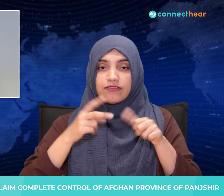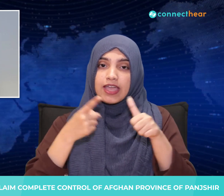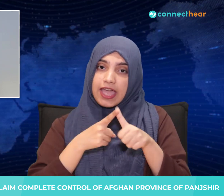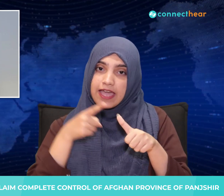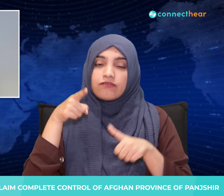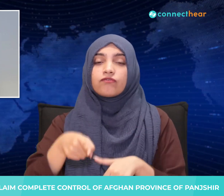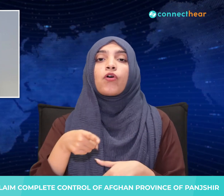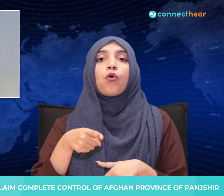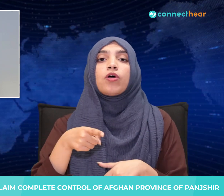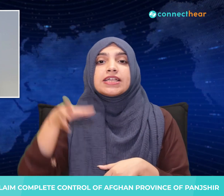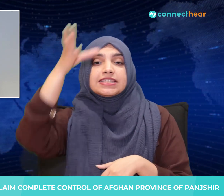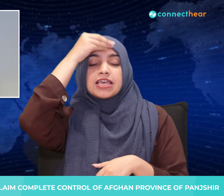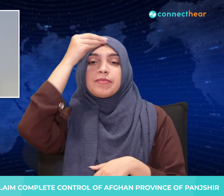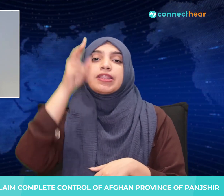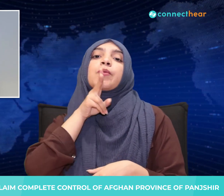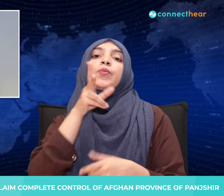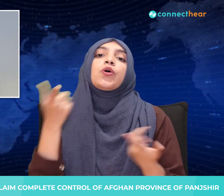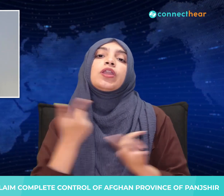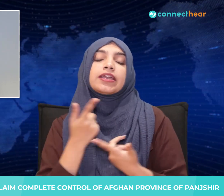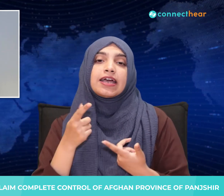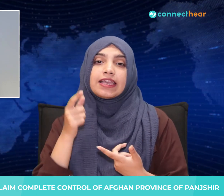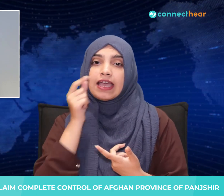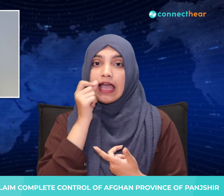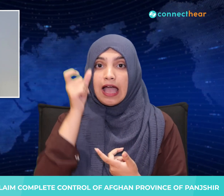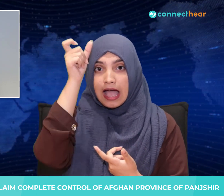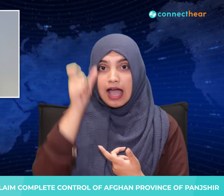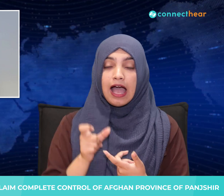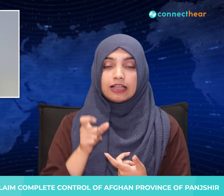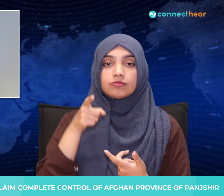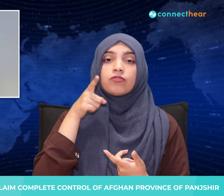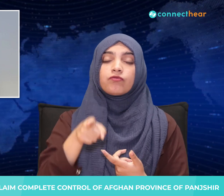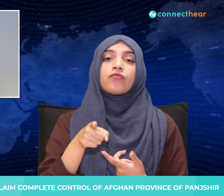confirmed that its main spokesman, Fahim Dashti,